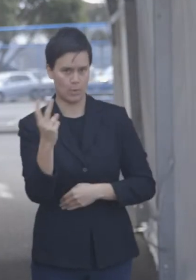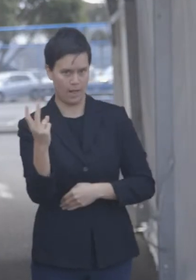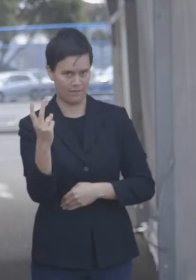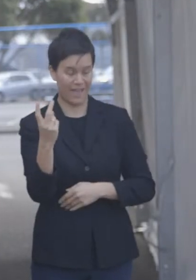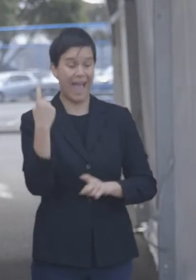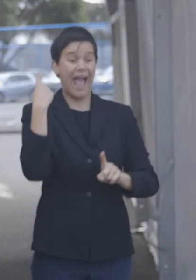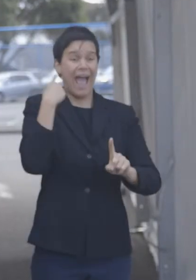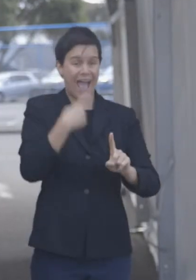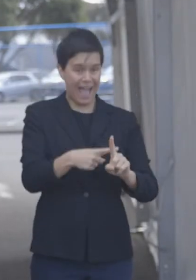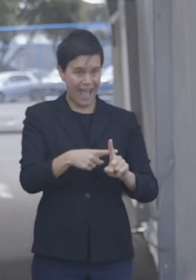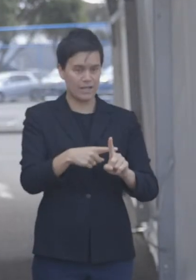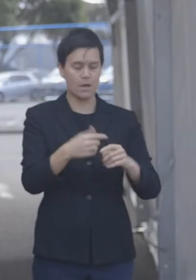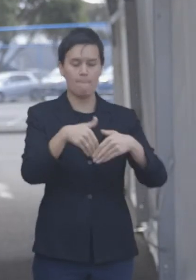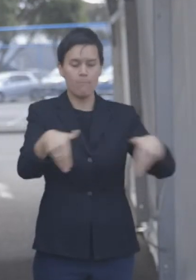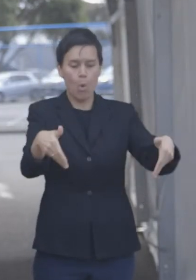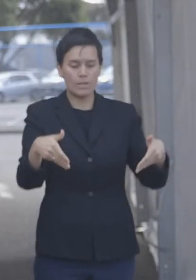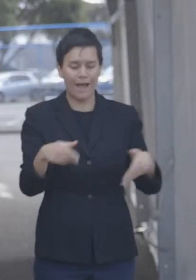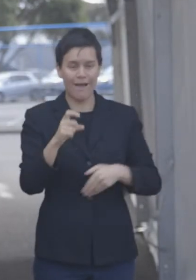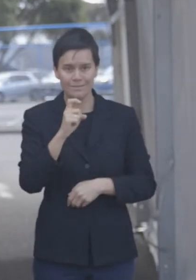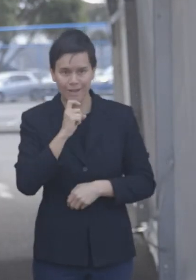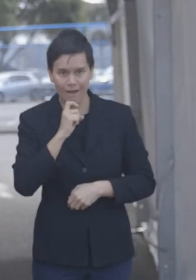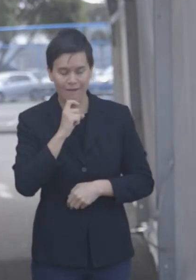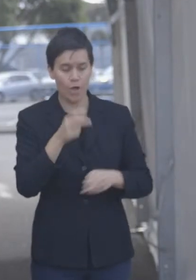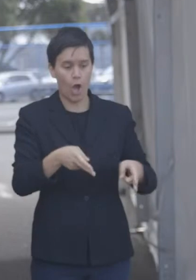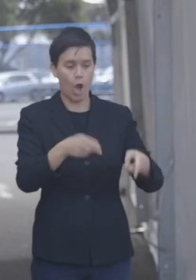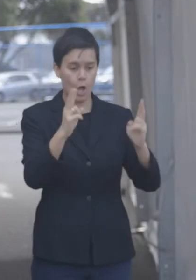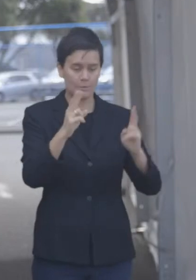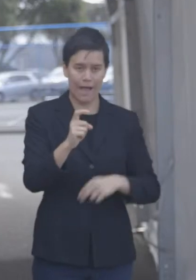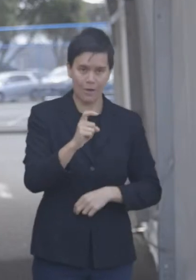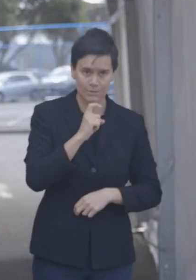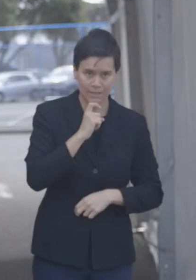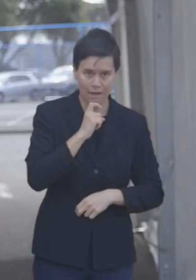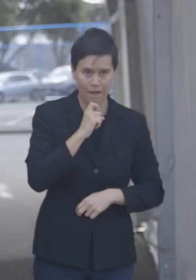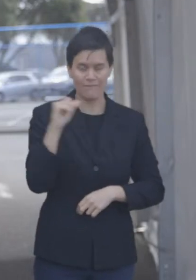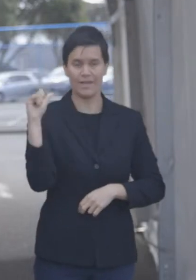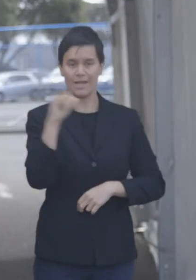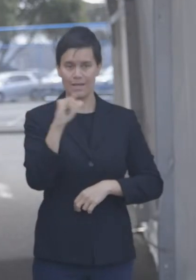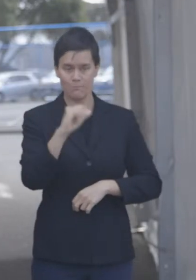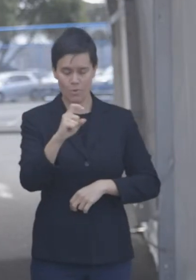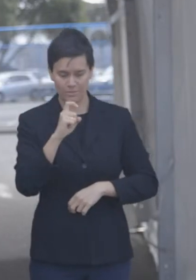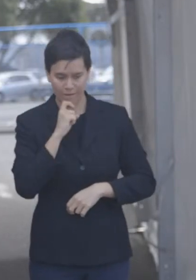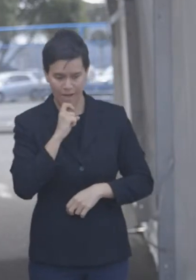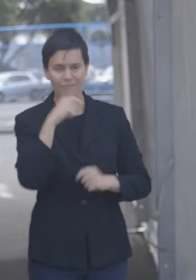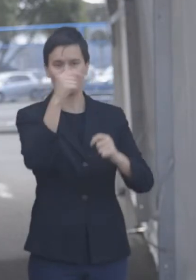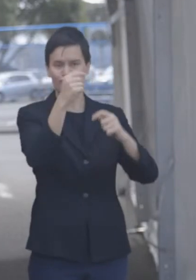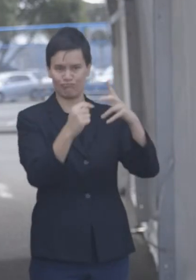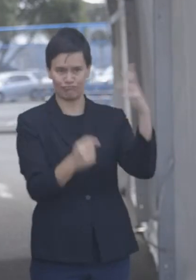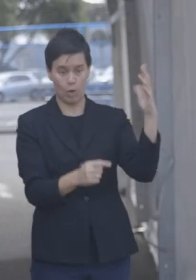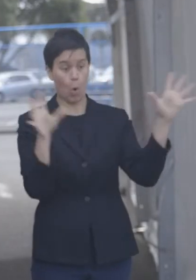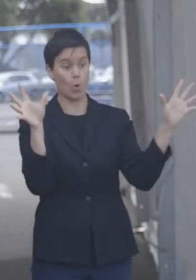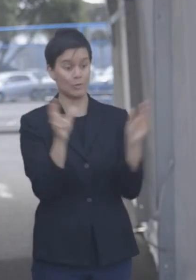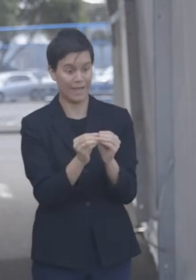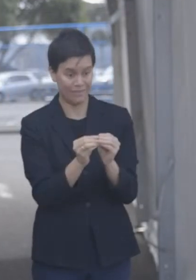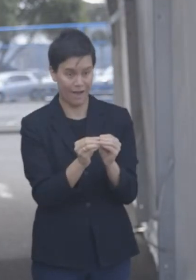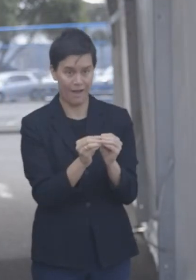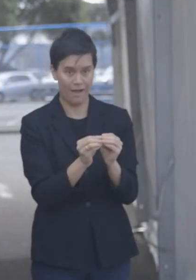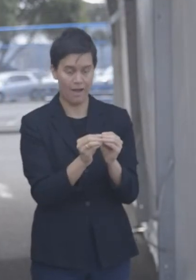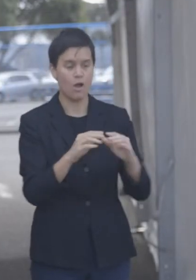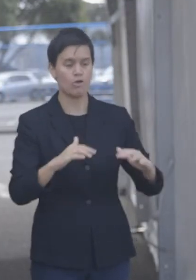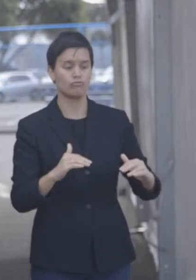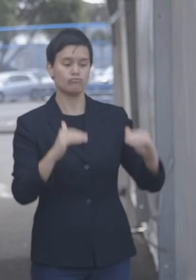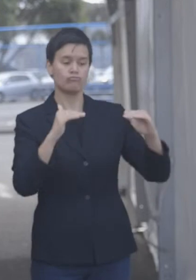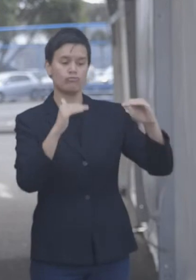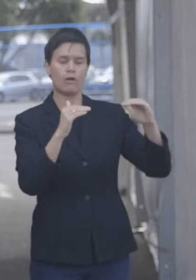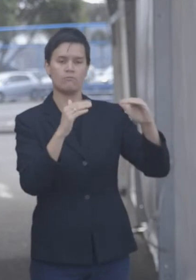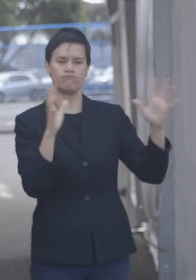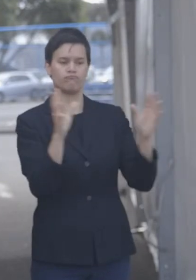staff and our border staff. All that testing is happening, and on some days it is lower.